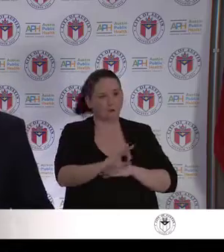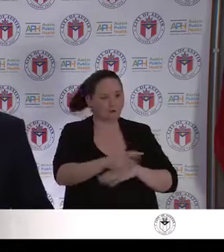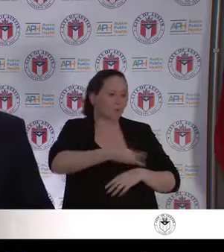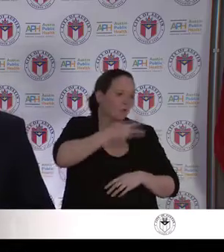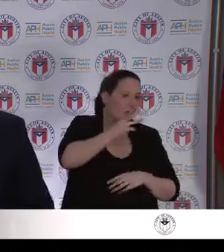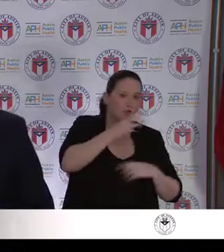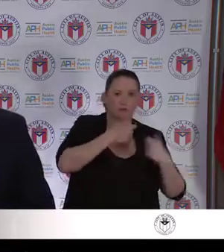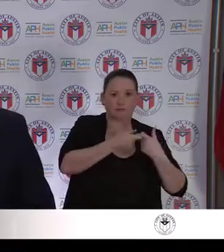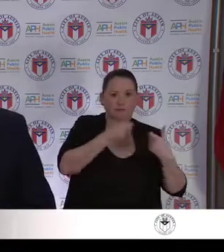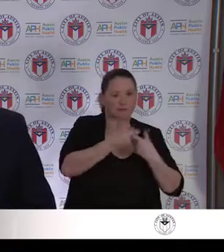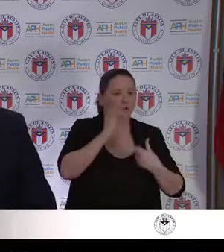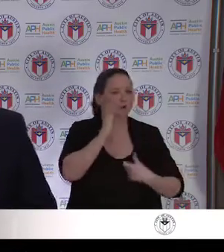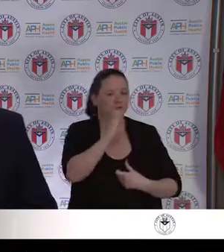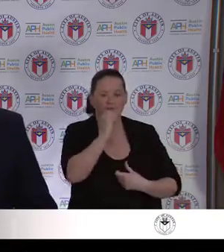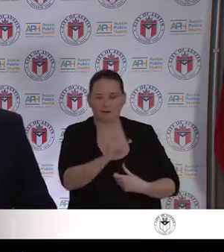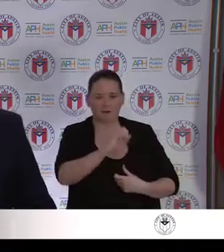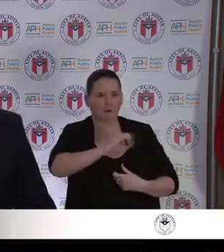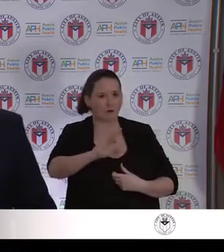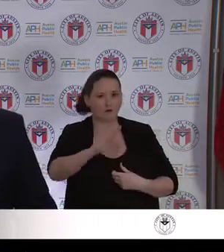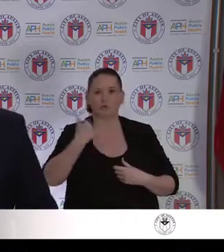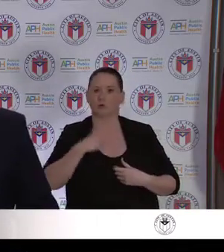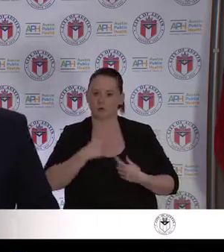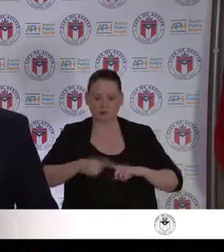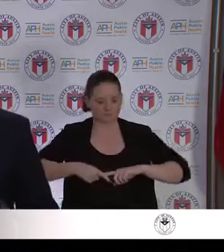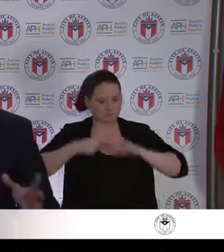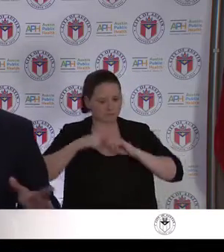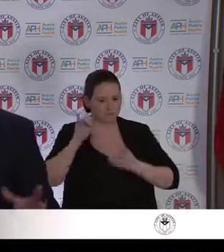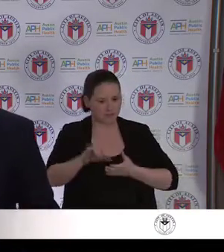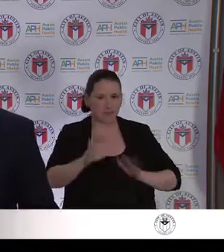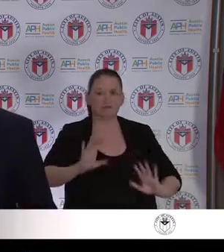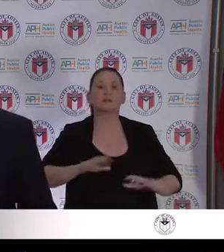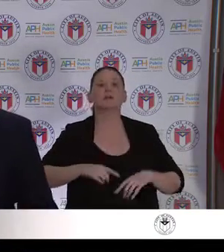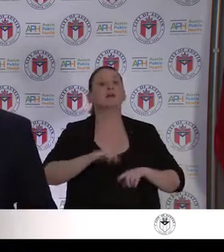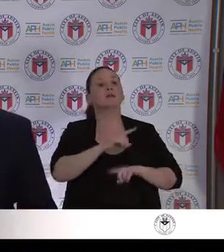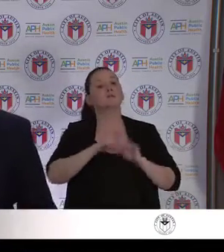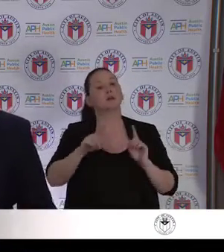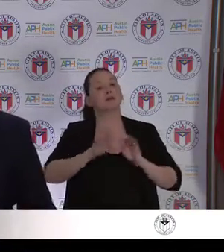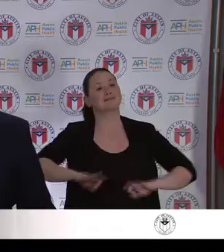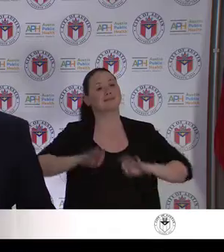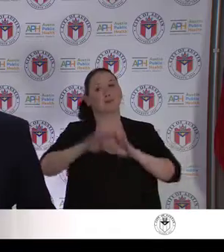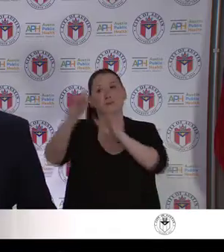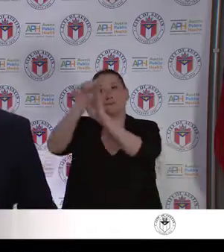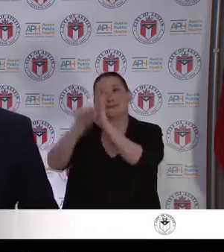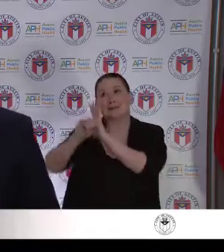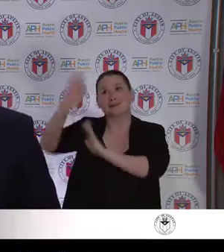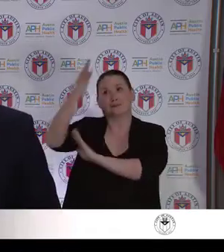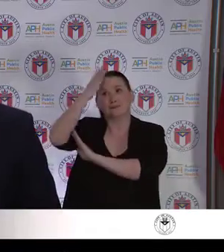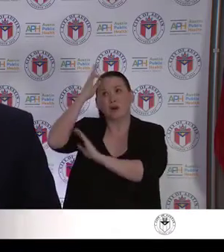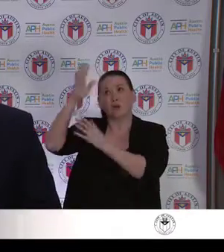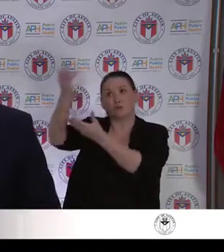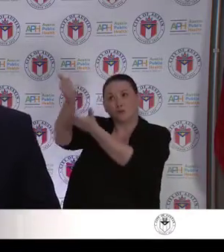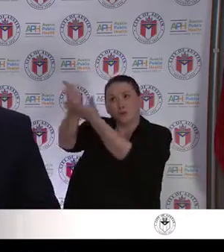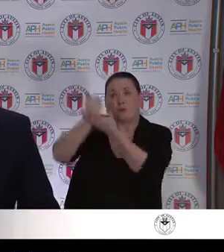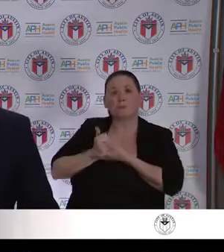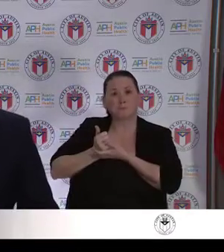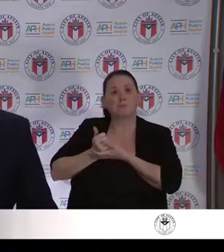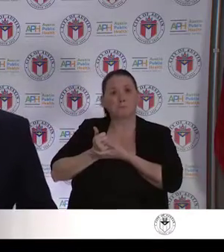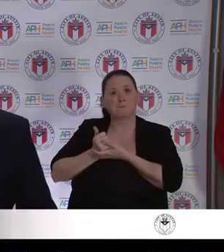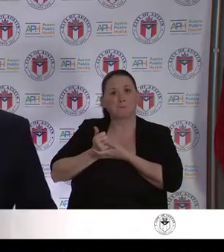electric, because we've put a moratorium on that. But we really do need the state and the federal government to assist